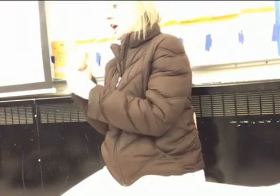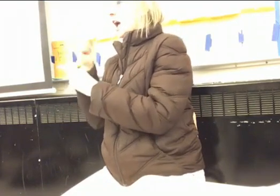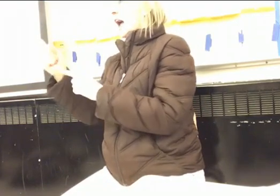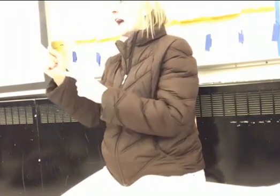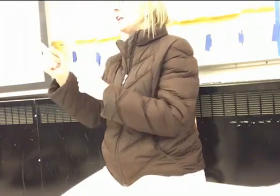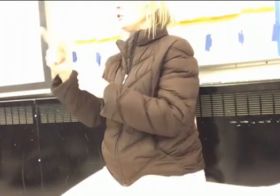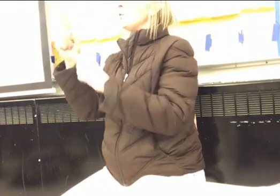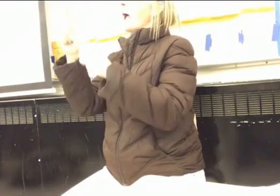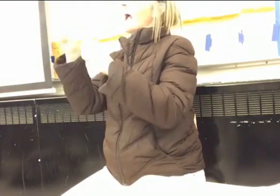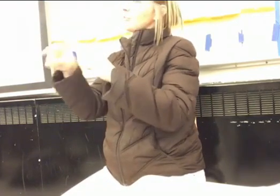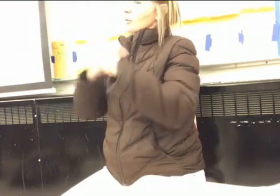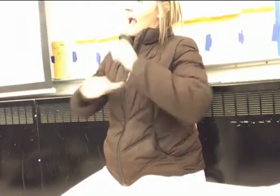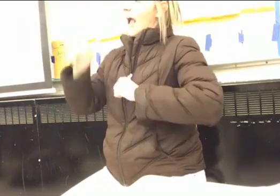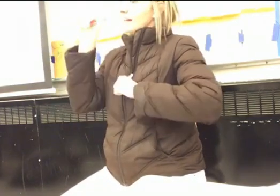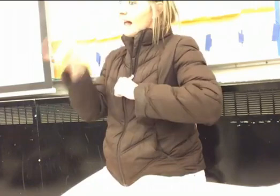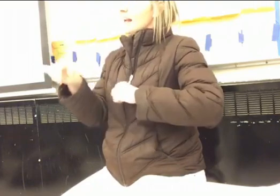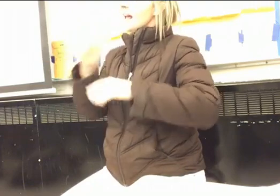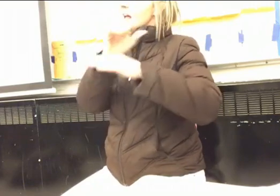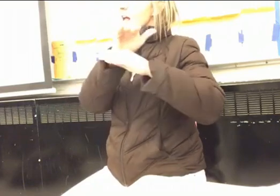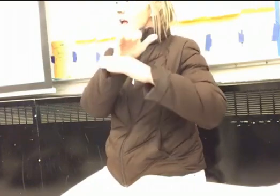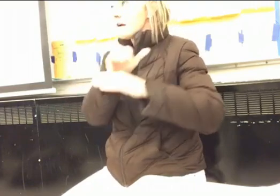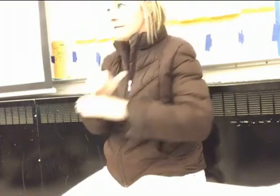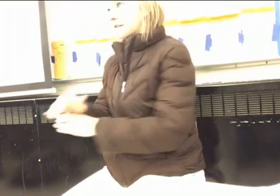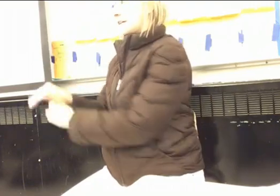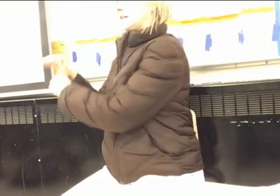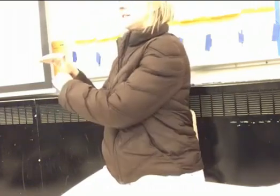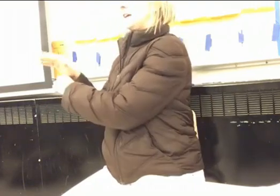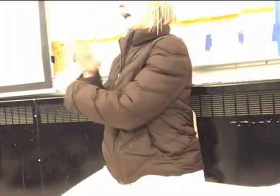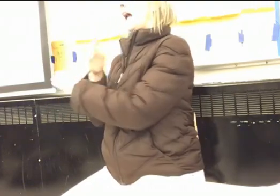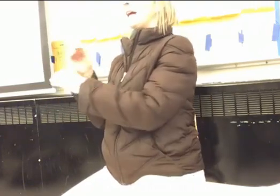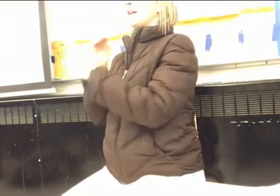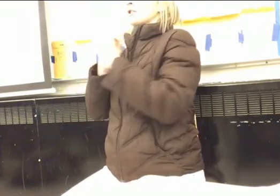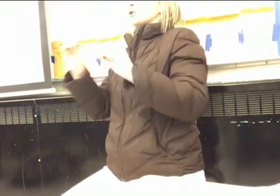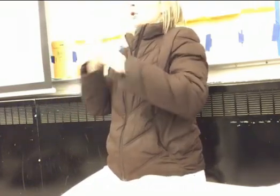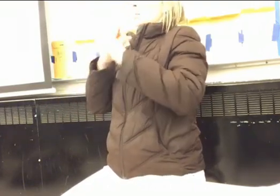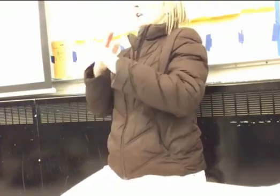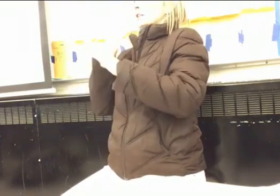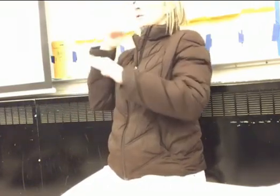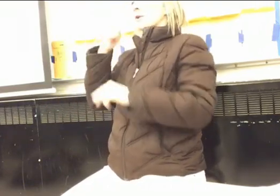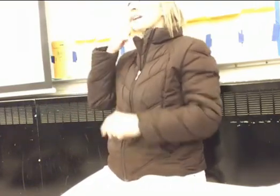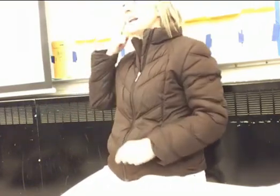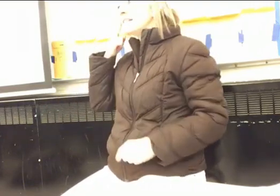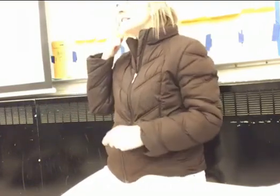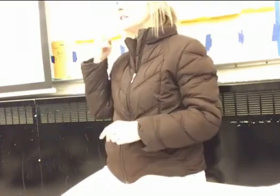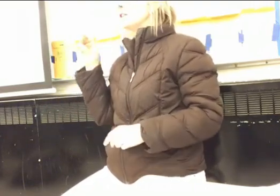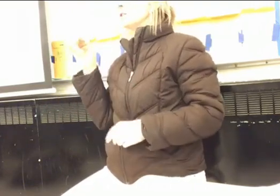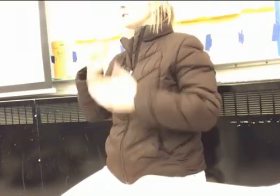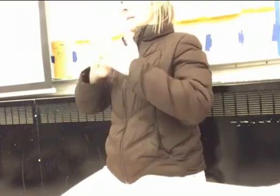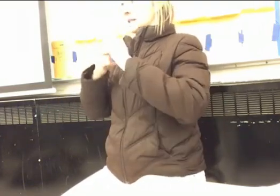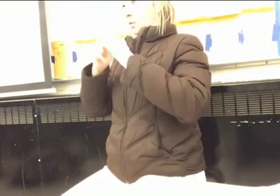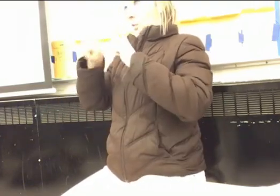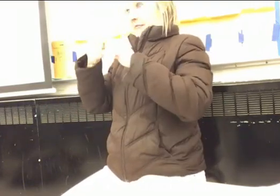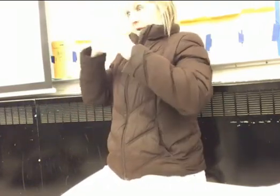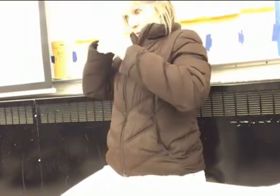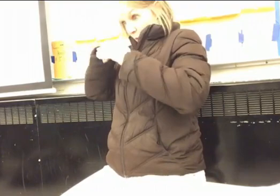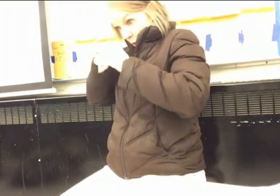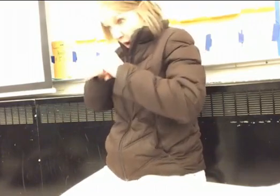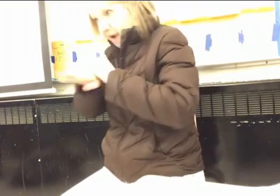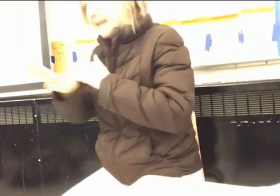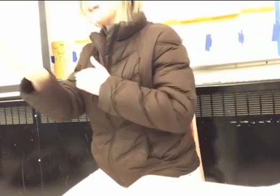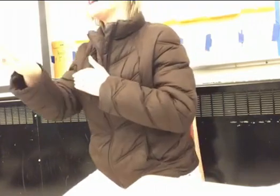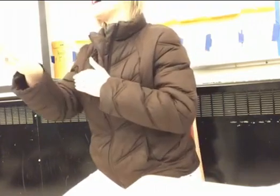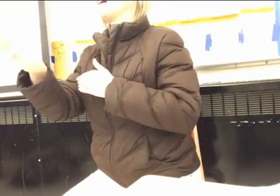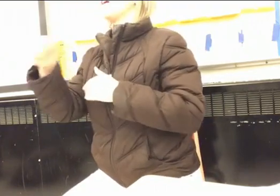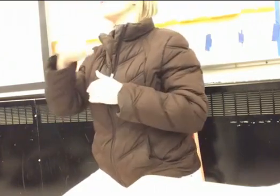and reenact it every night. And not just that, there's no protection for these natives, which means when they walk into the stadium, they